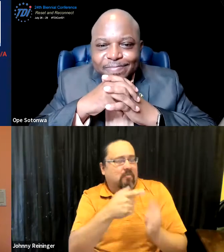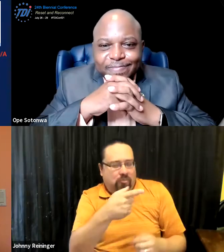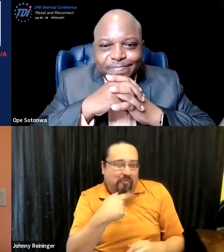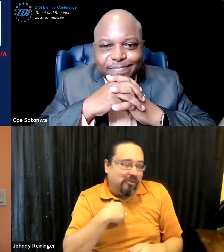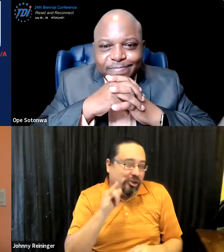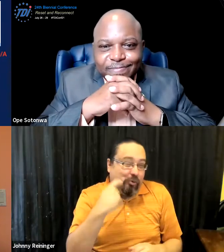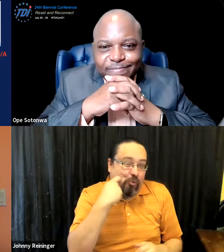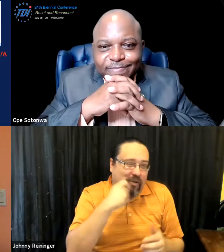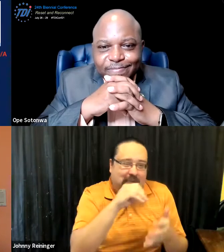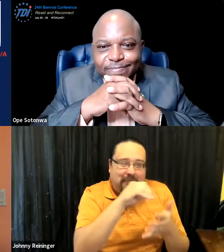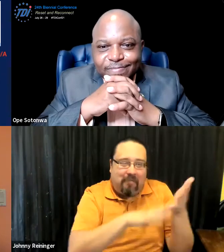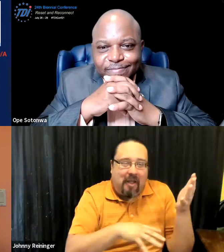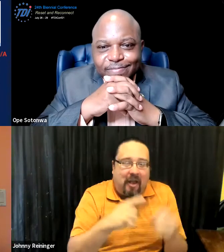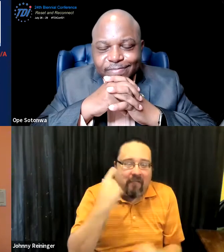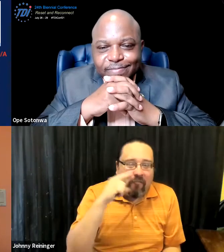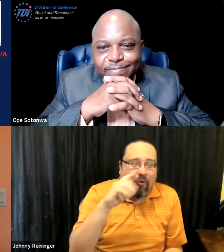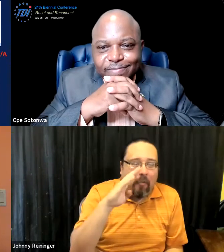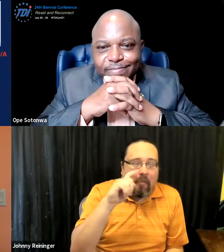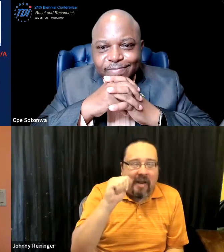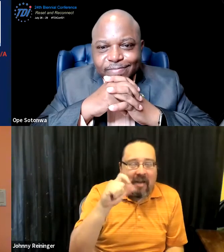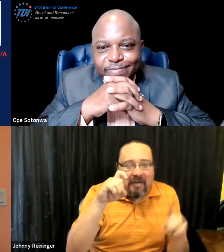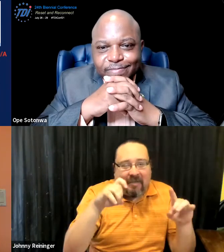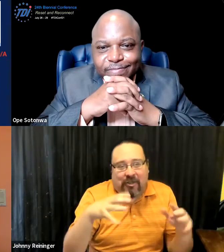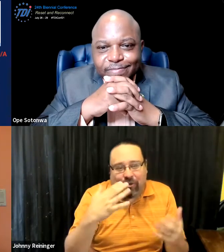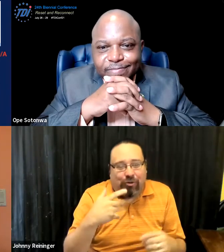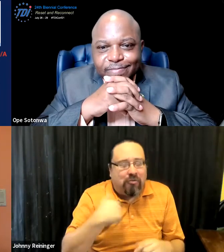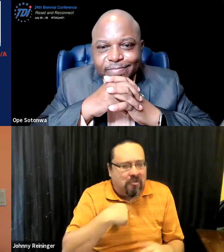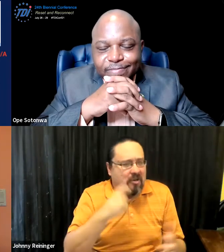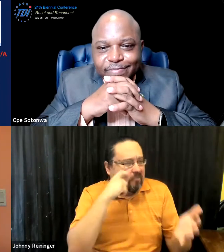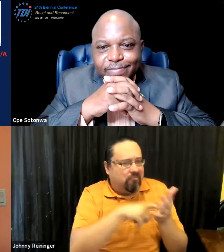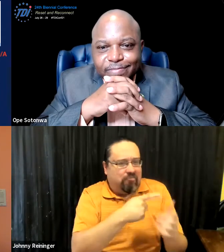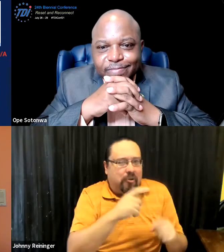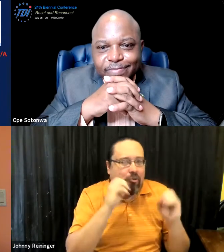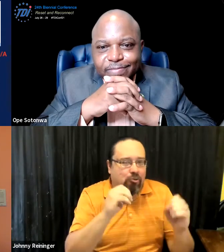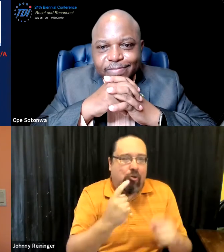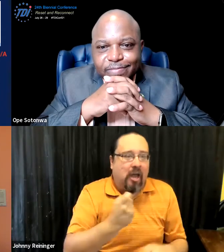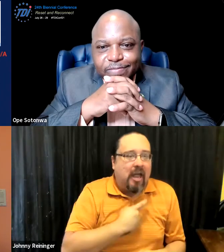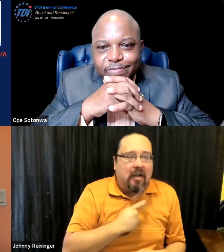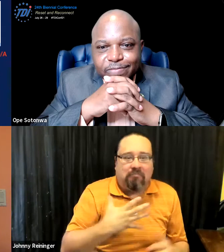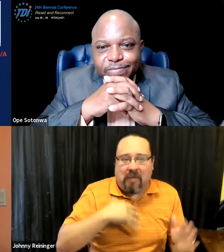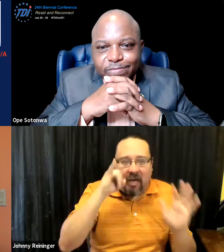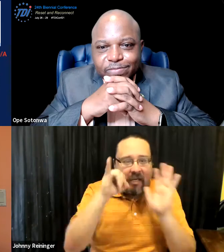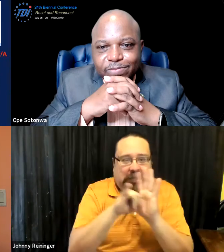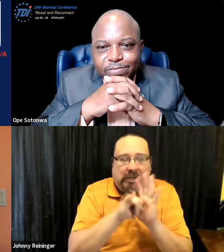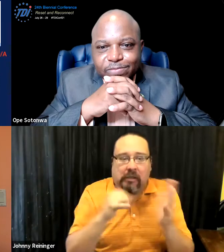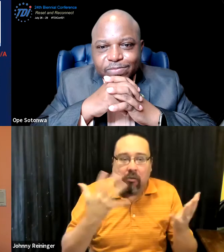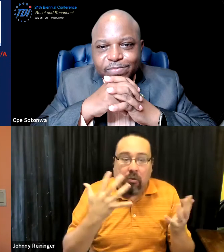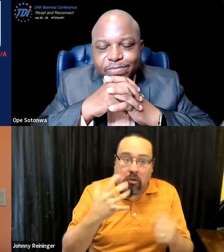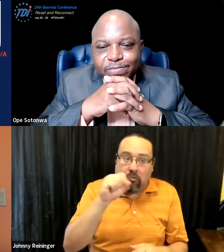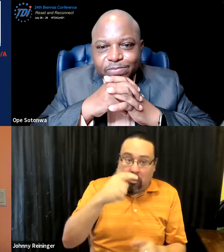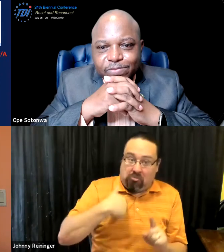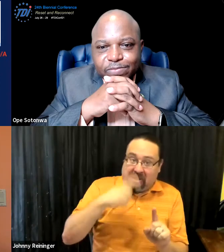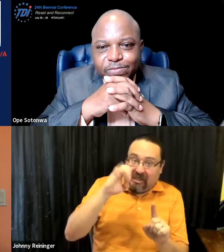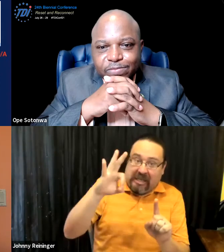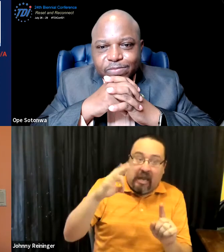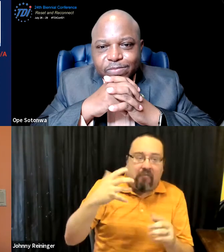you. Yes, Johnny. Yeah, I just wanted to say, for example, I just recently applied for a beta tester, to be a beta tester, and I noticed they didn't even ask me